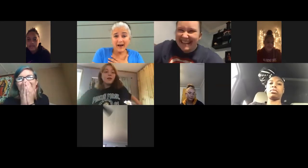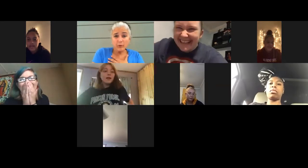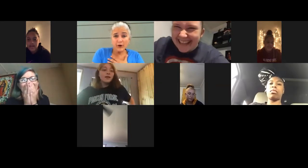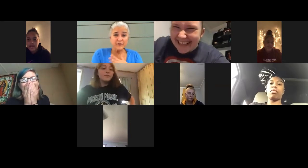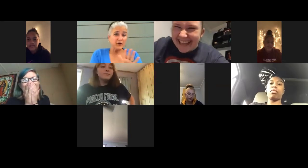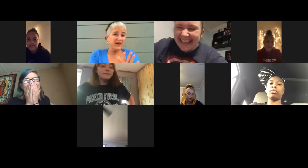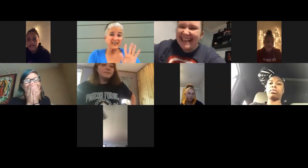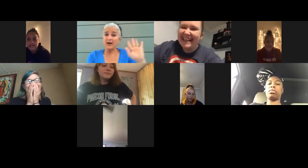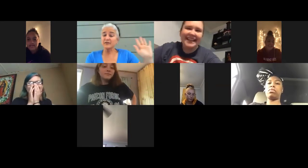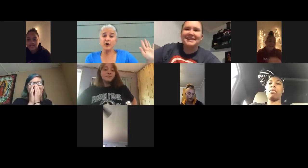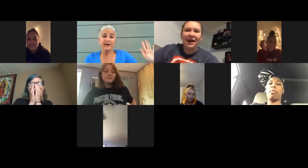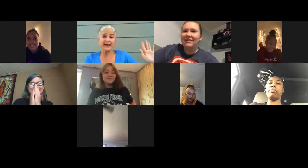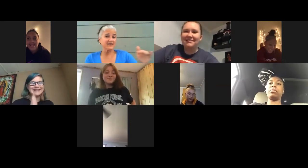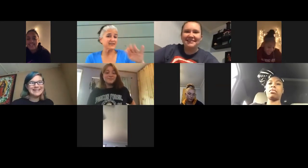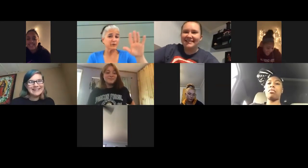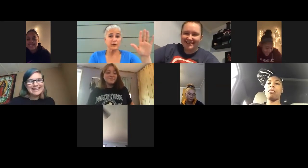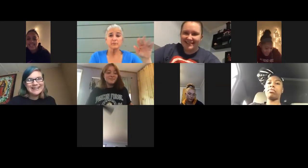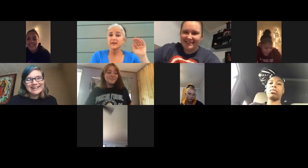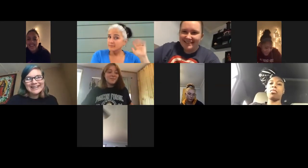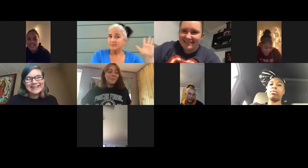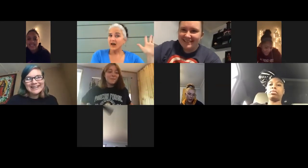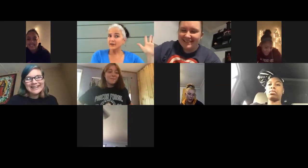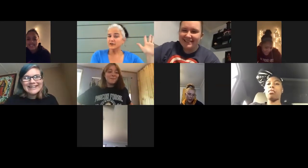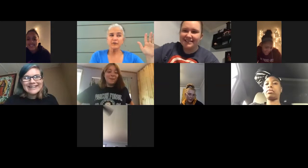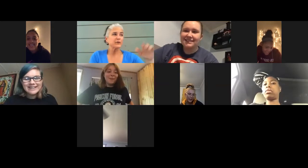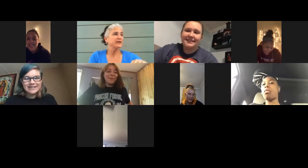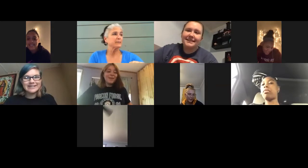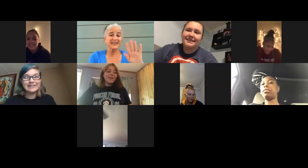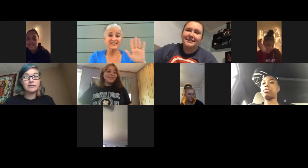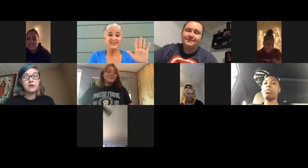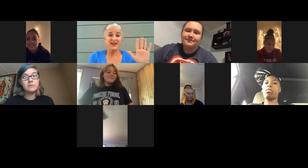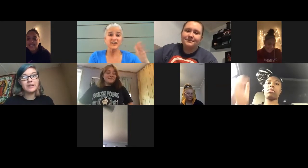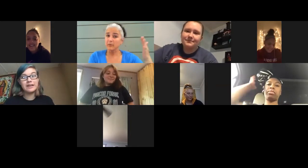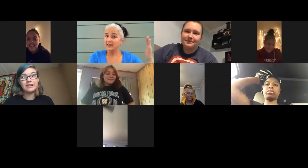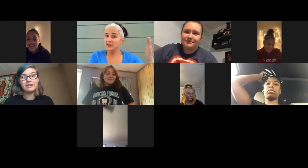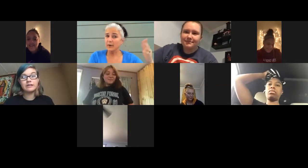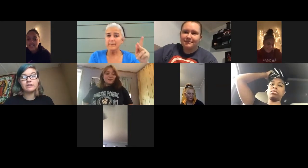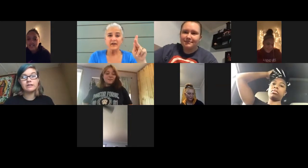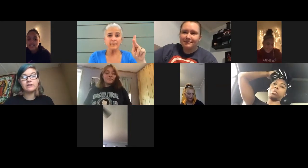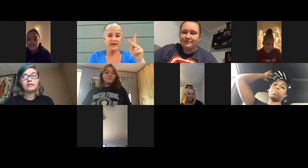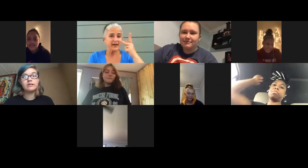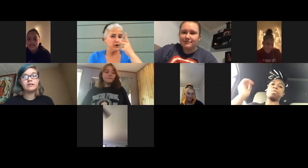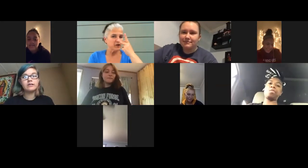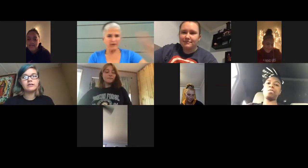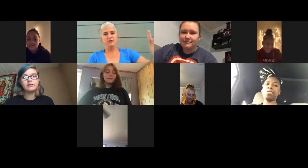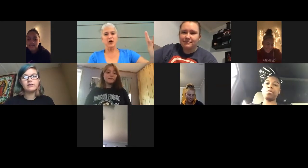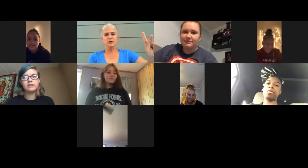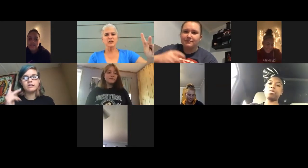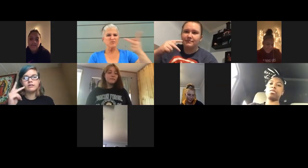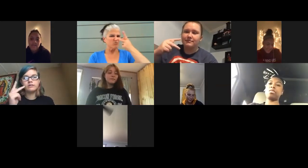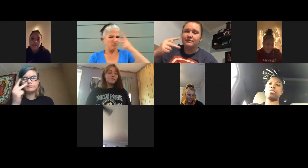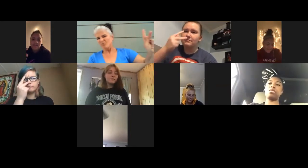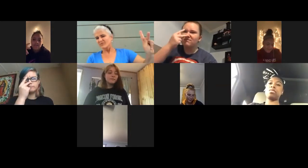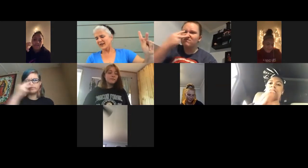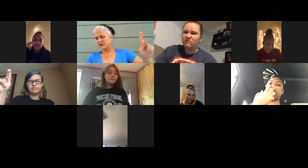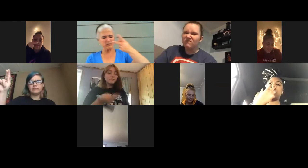think it's a bad word. If you're offended, I'm sorry. I didn't say other words, but I use it frequently, but it is a sign. You might need to know it. Pee from your